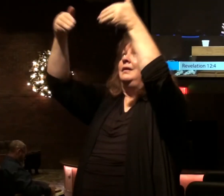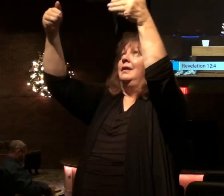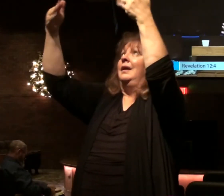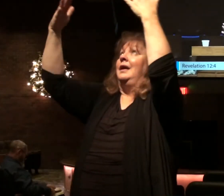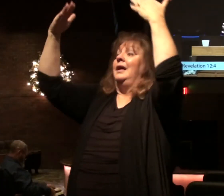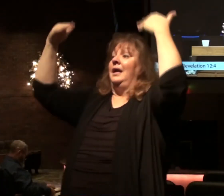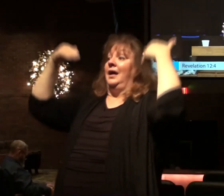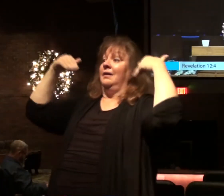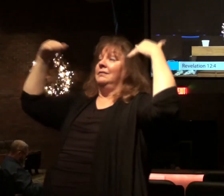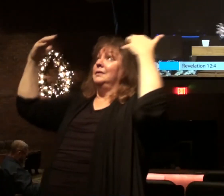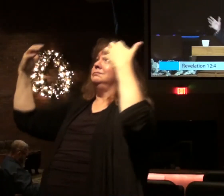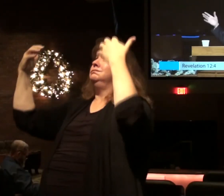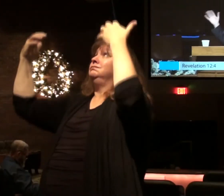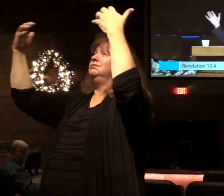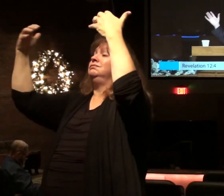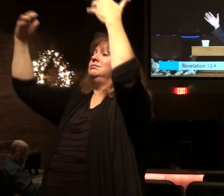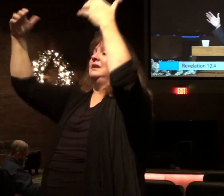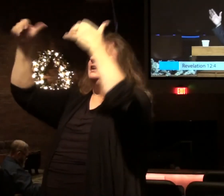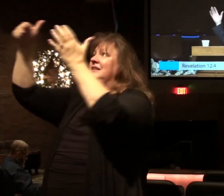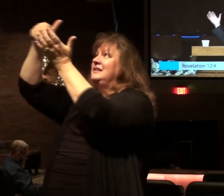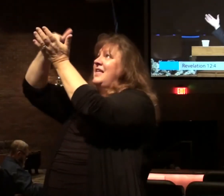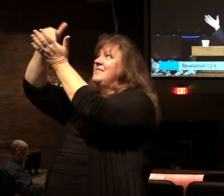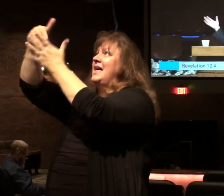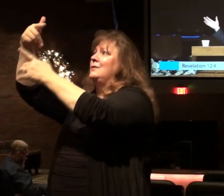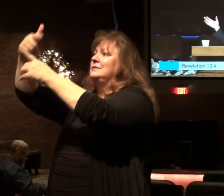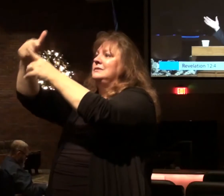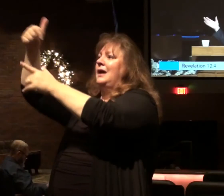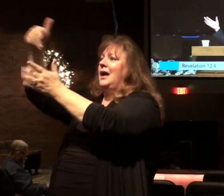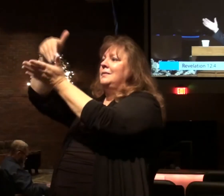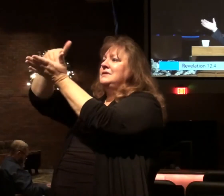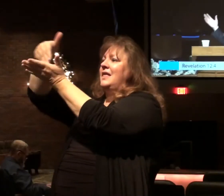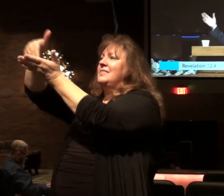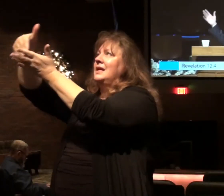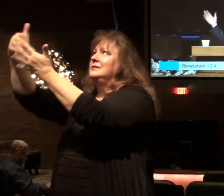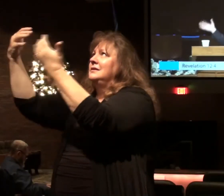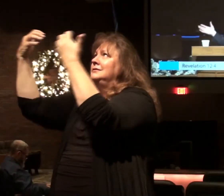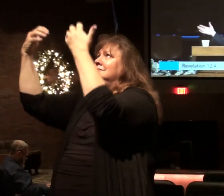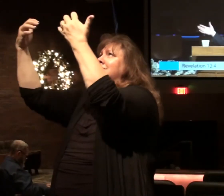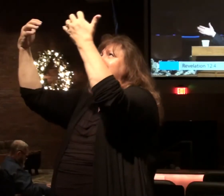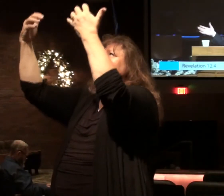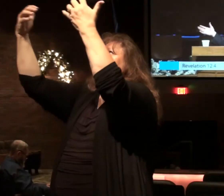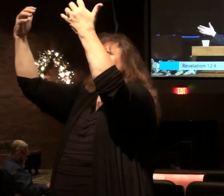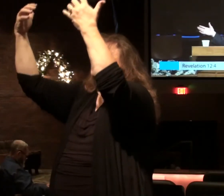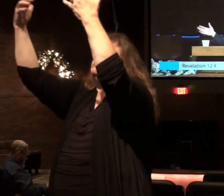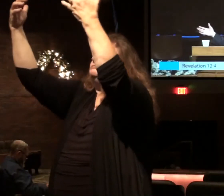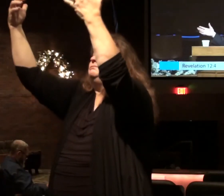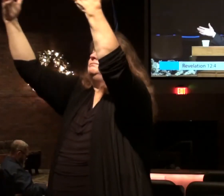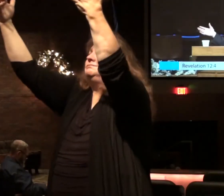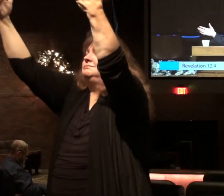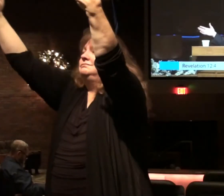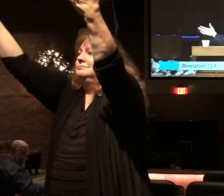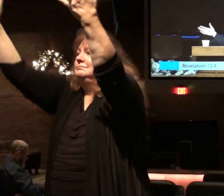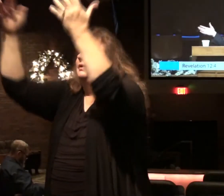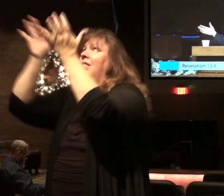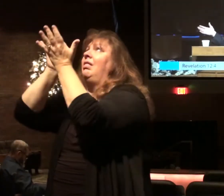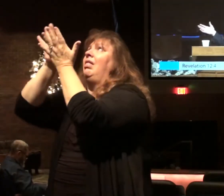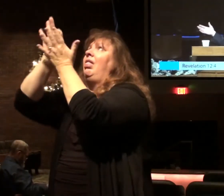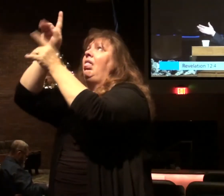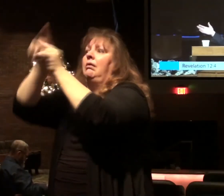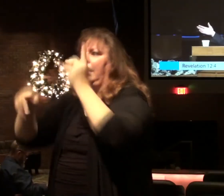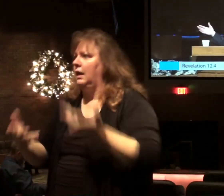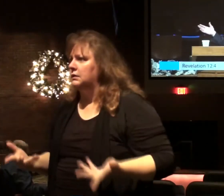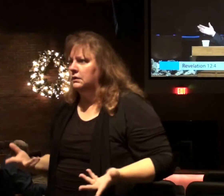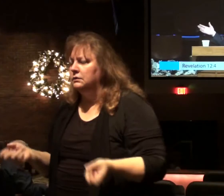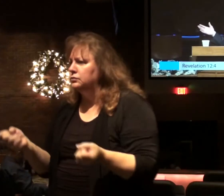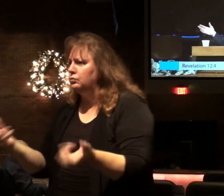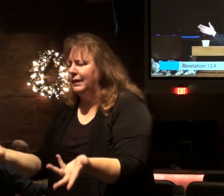angels, there were 10,000s times 10,000 and myriads of myriads. You couldn't count them.